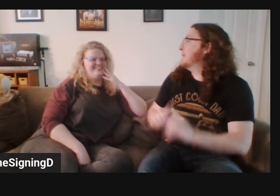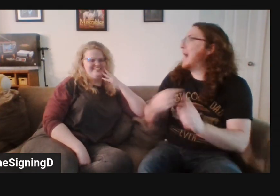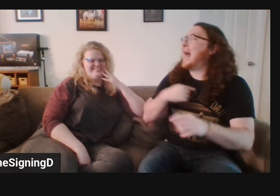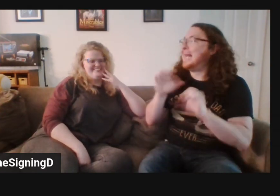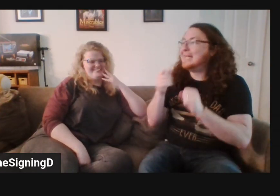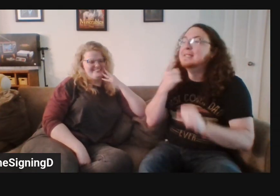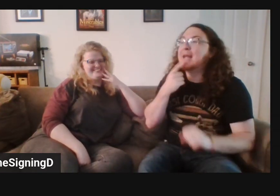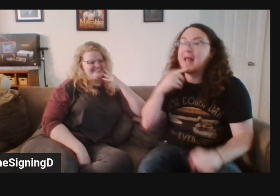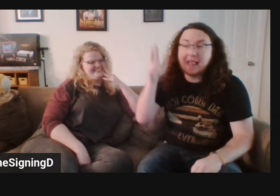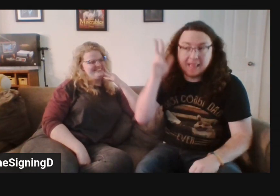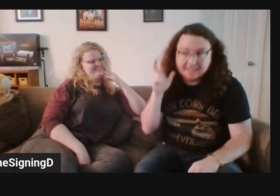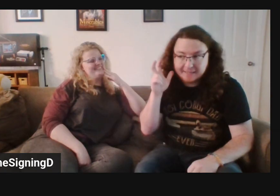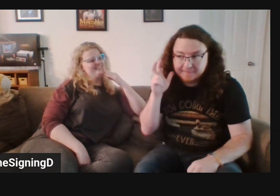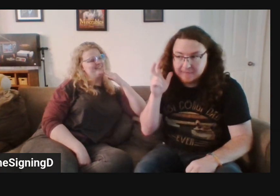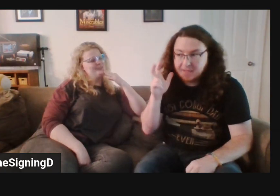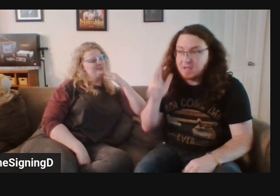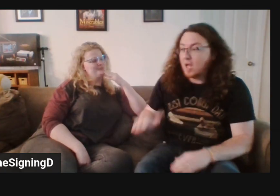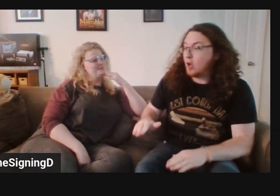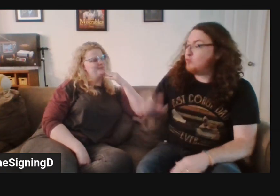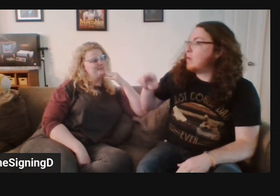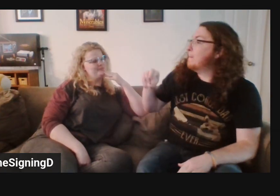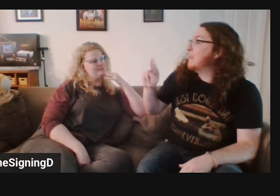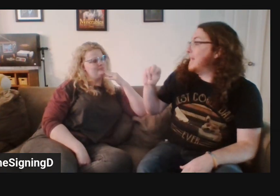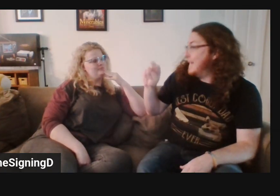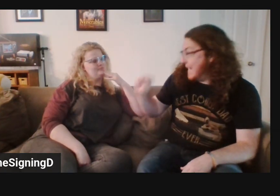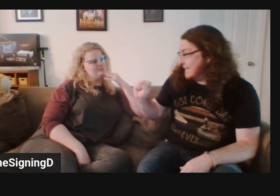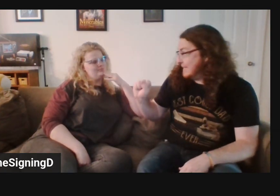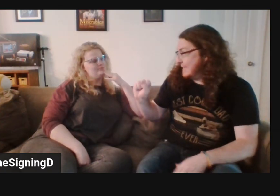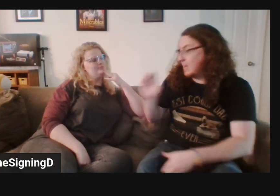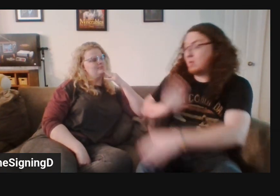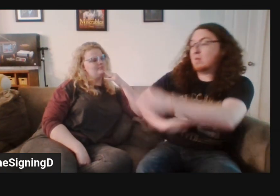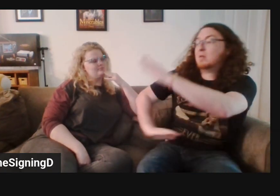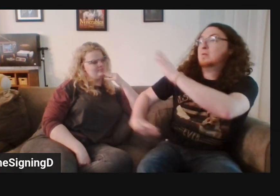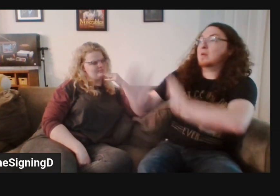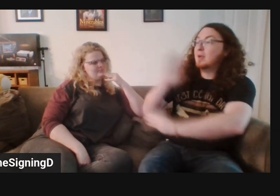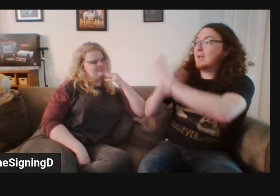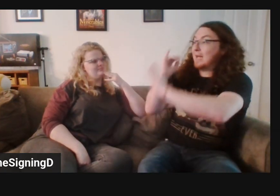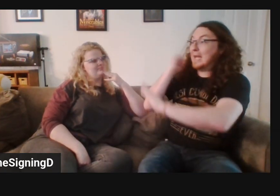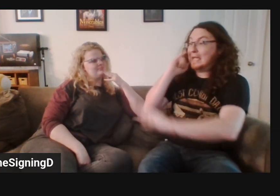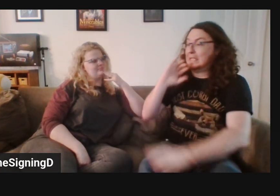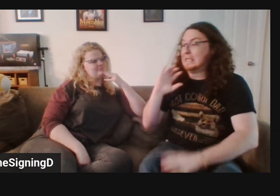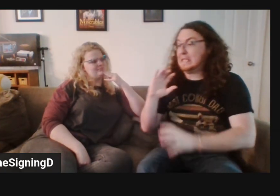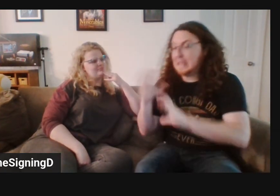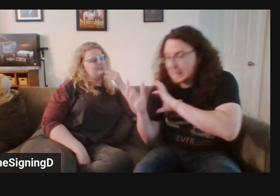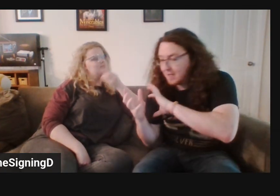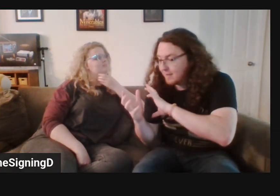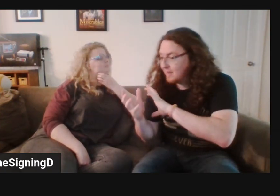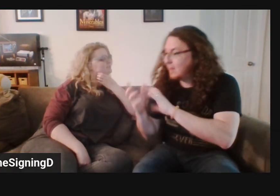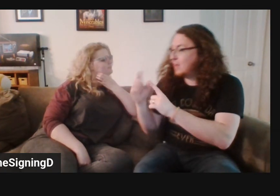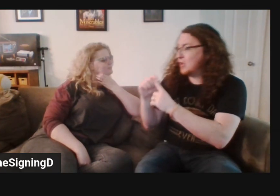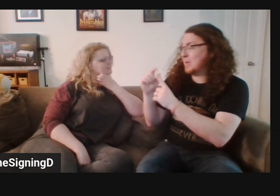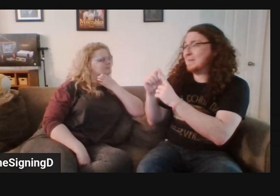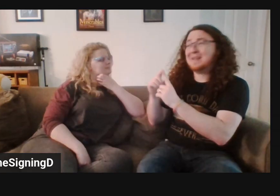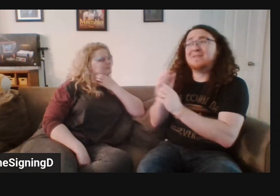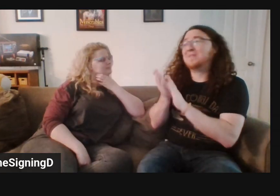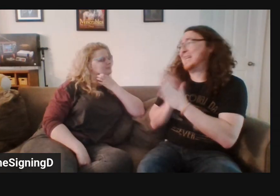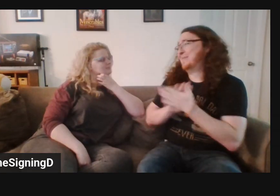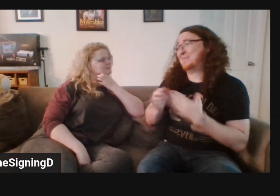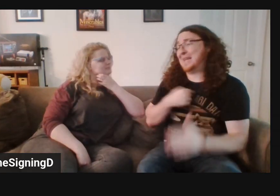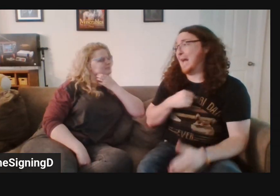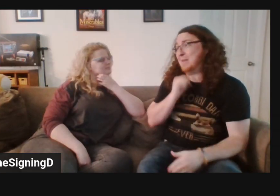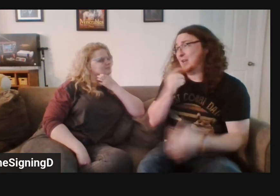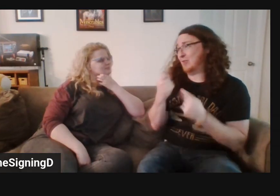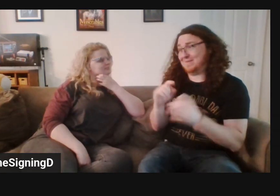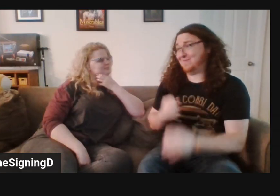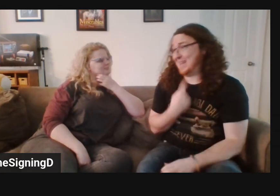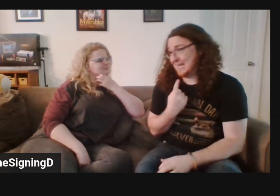listen, I was raised by nuns a long time ago. So if I screw up the terminology, just forgive me. I'm not being